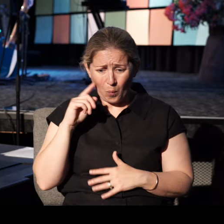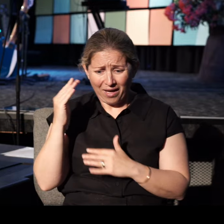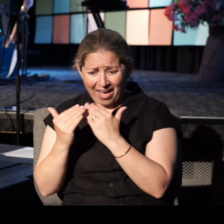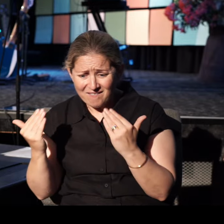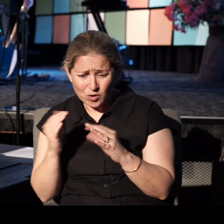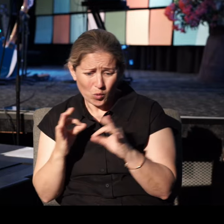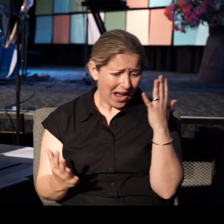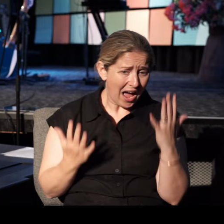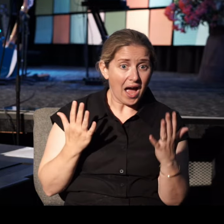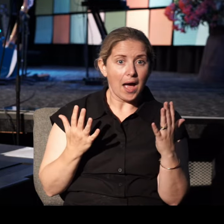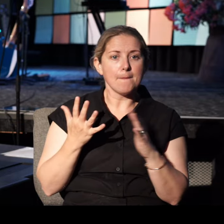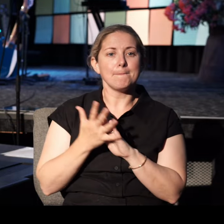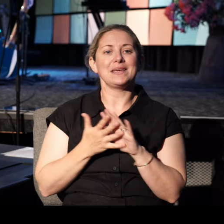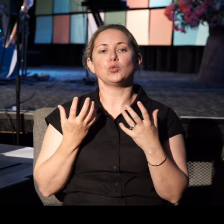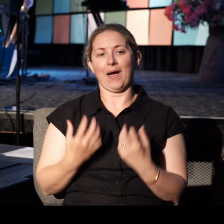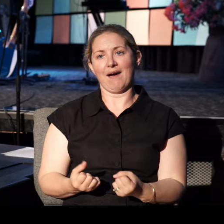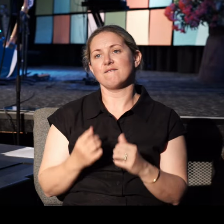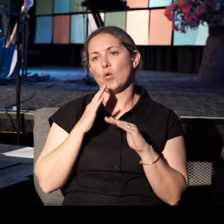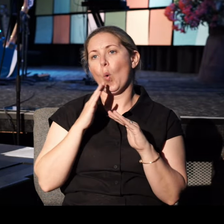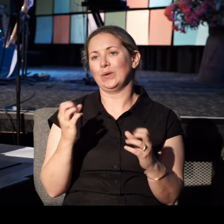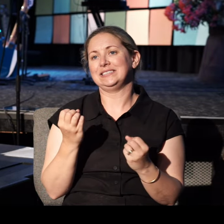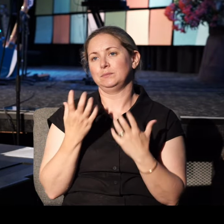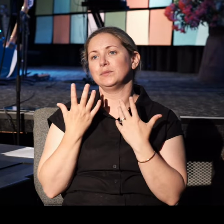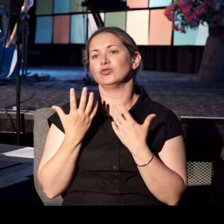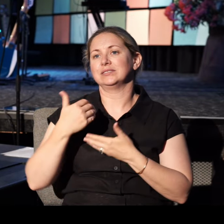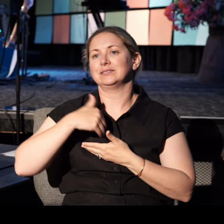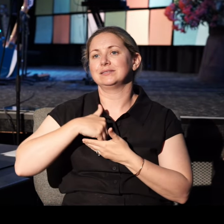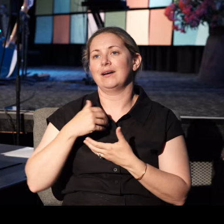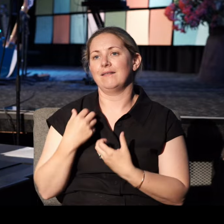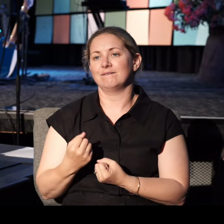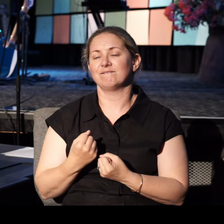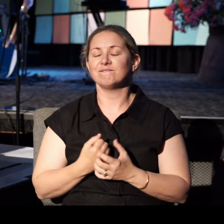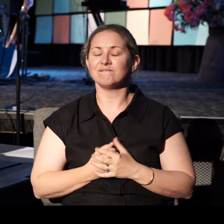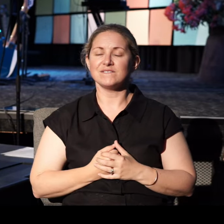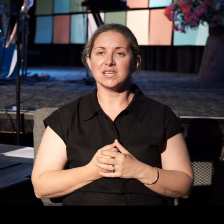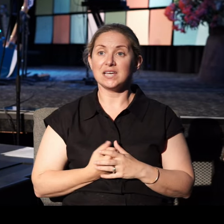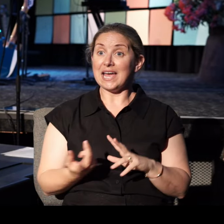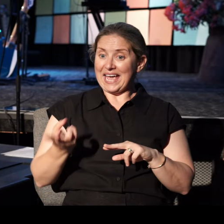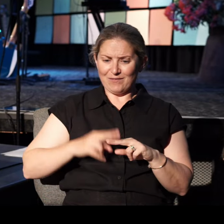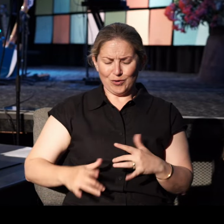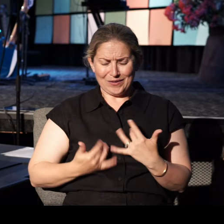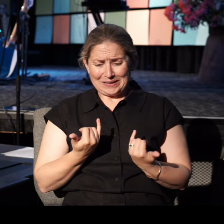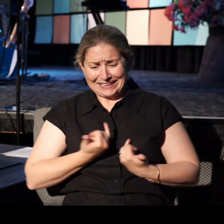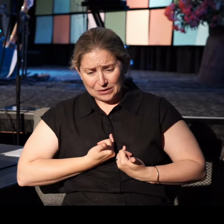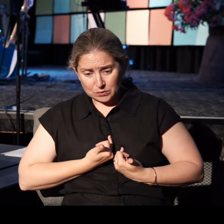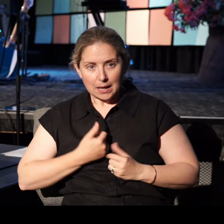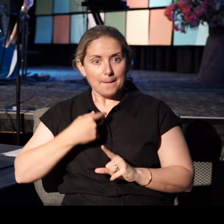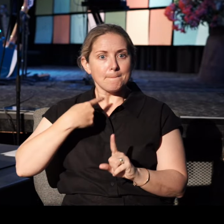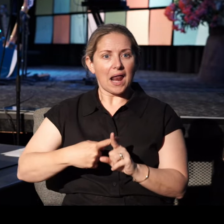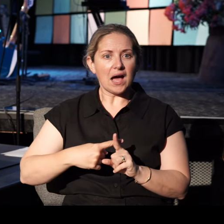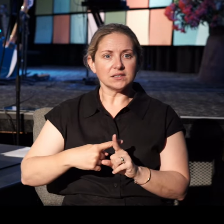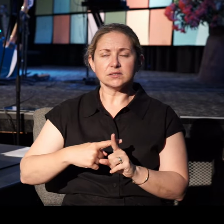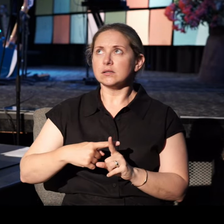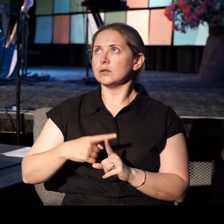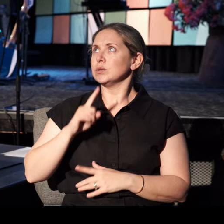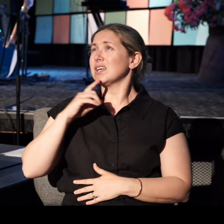Holy Spirit at work. If alongside that you also have the beautiful experience of constantly